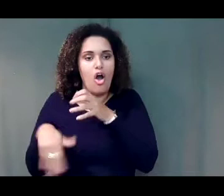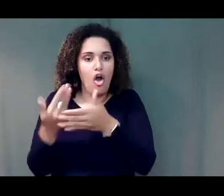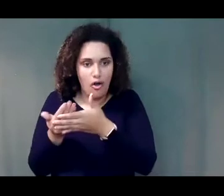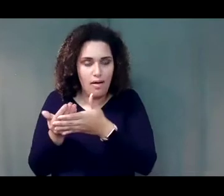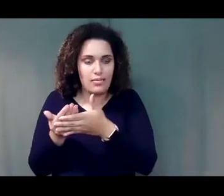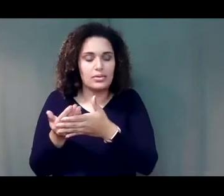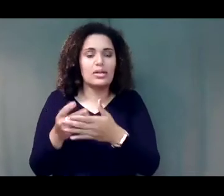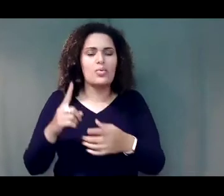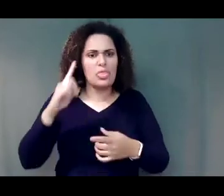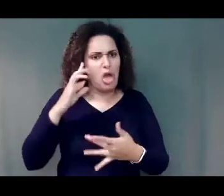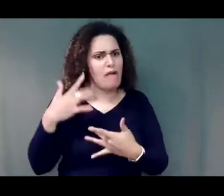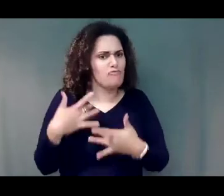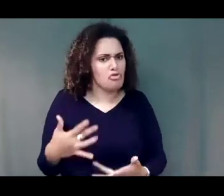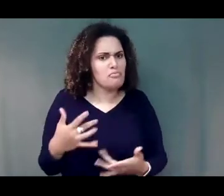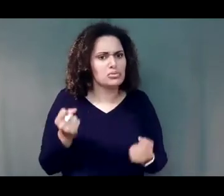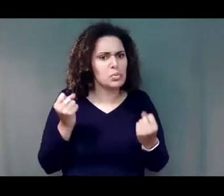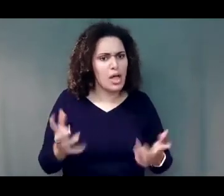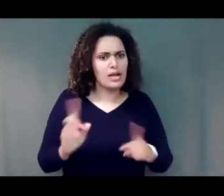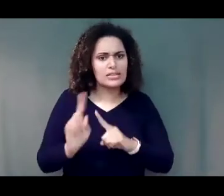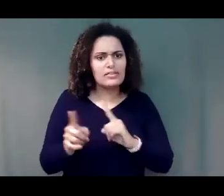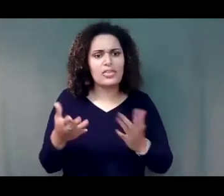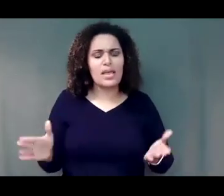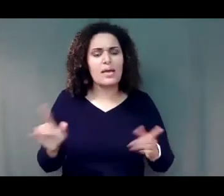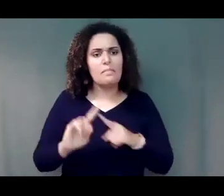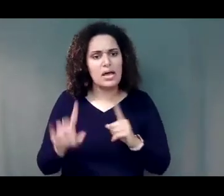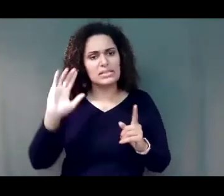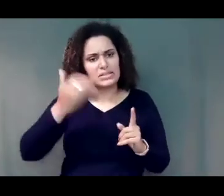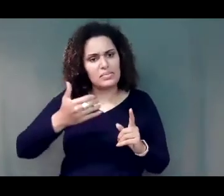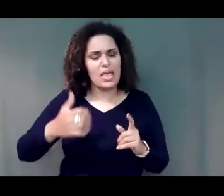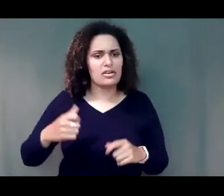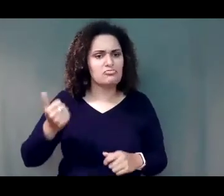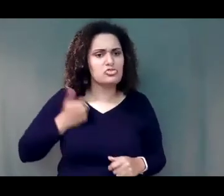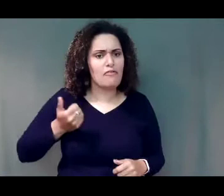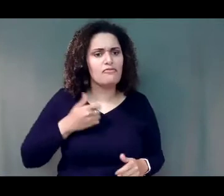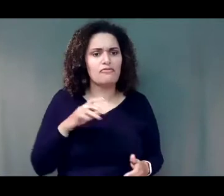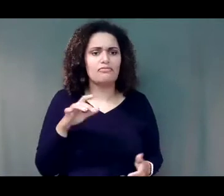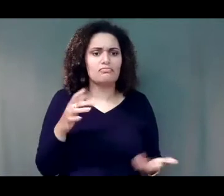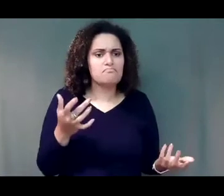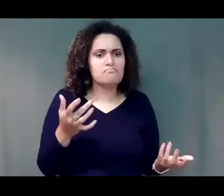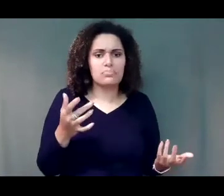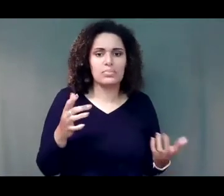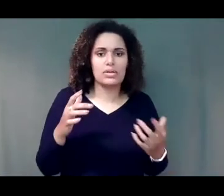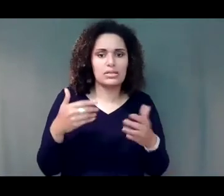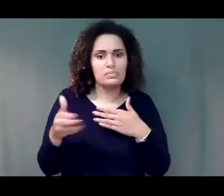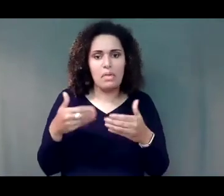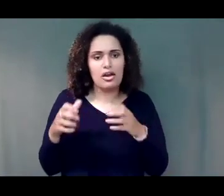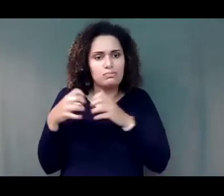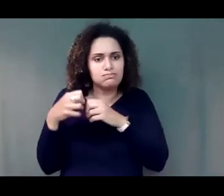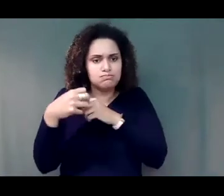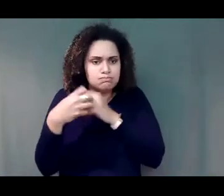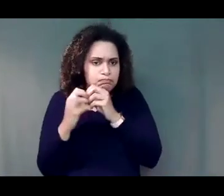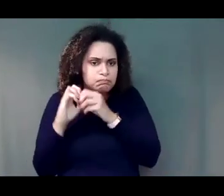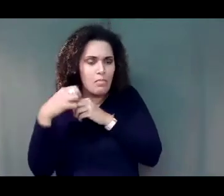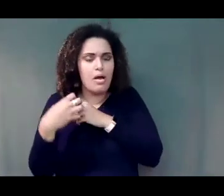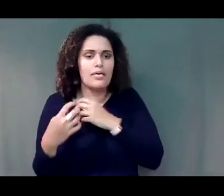of things, but it doesn't seem to be. It seems to have thick skins and be tough, even though it's got these compact and tight clusters.